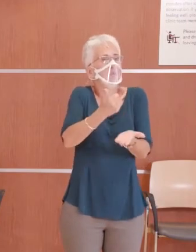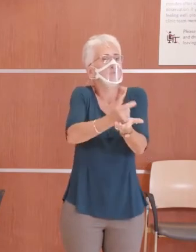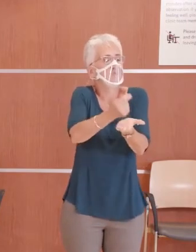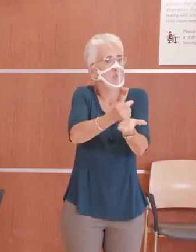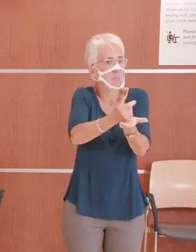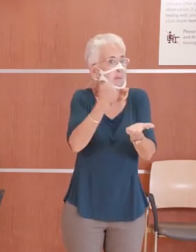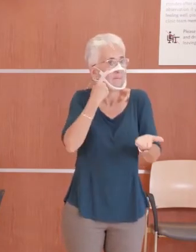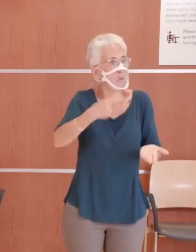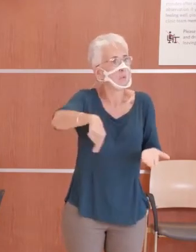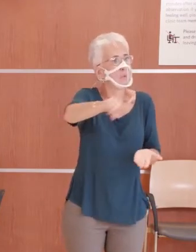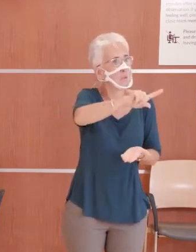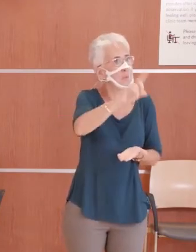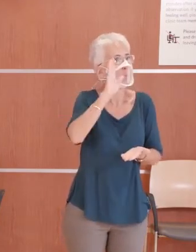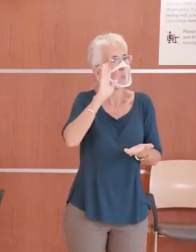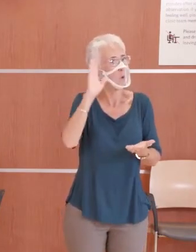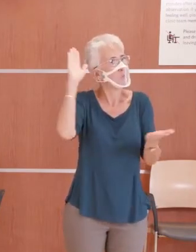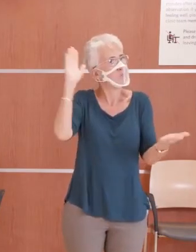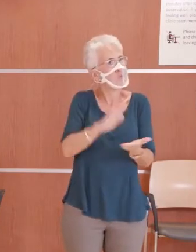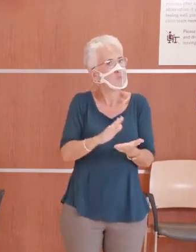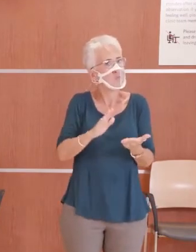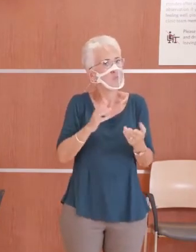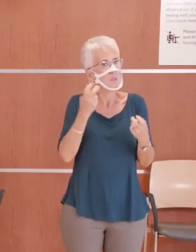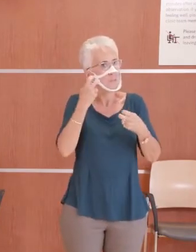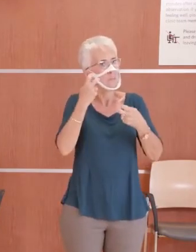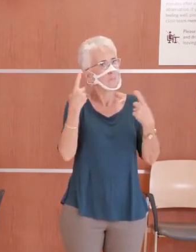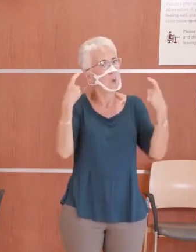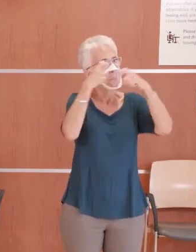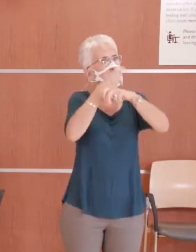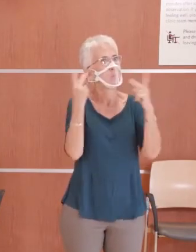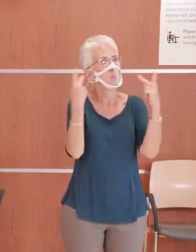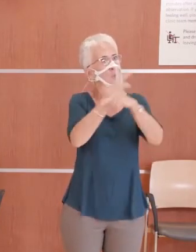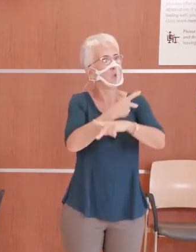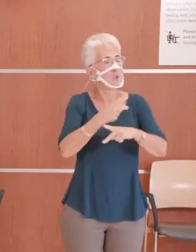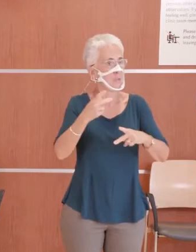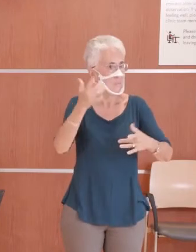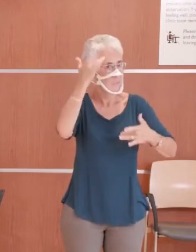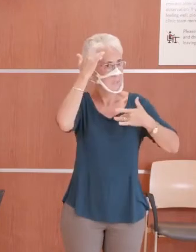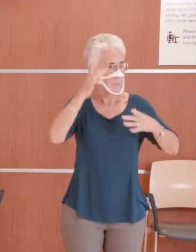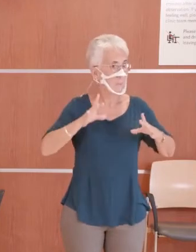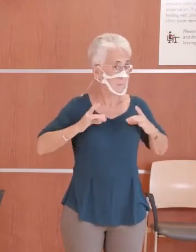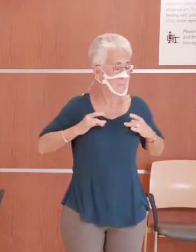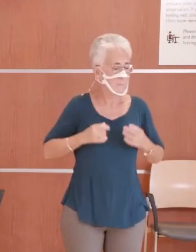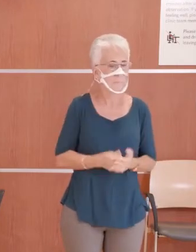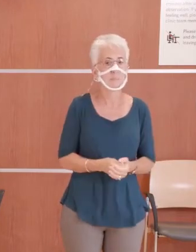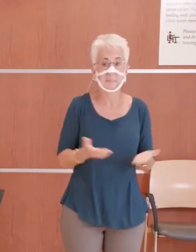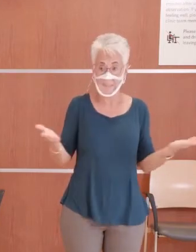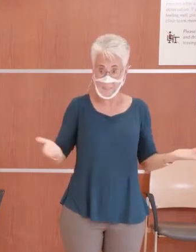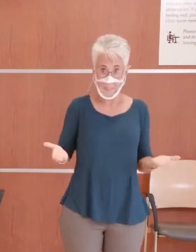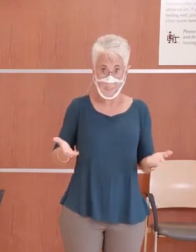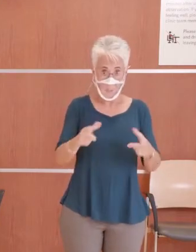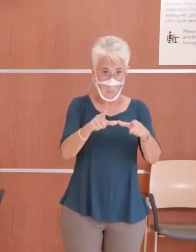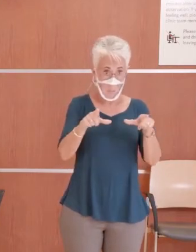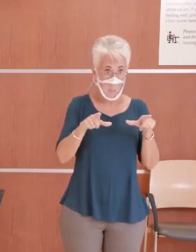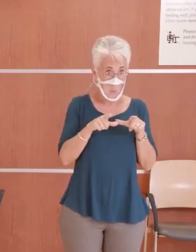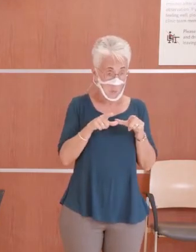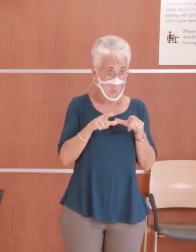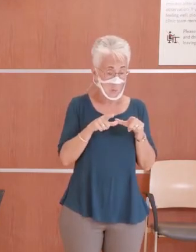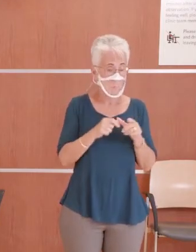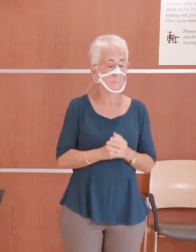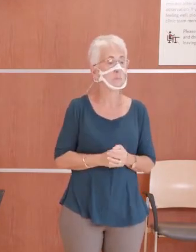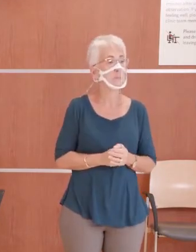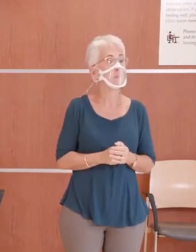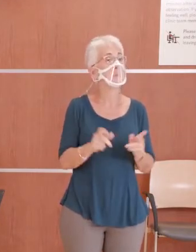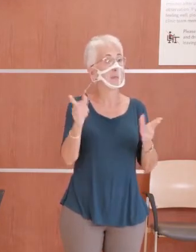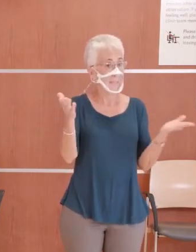serious complications from the illness. This location is also one of our many sites that allows